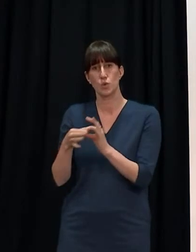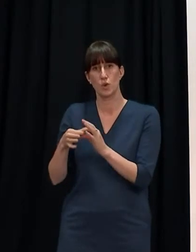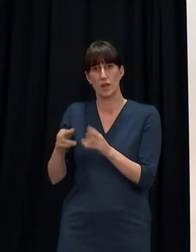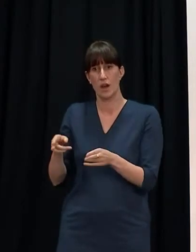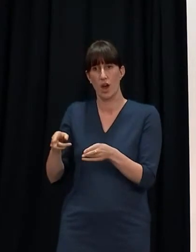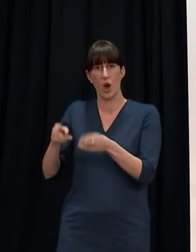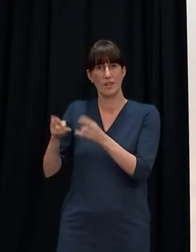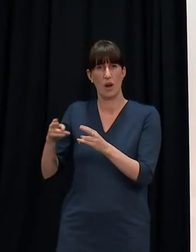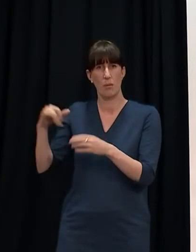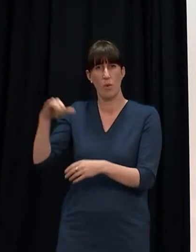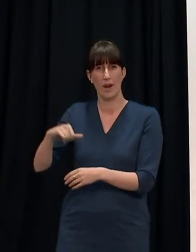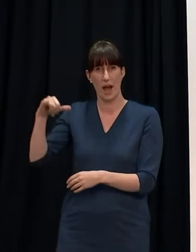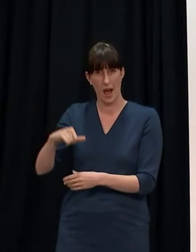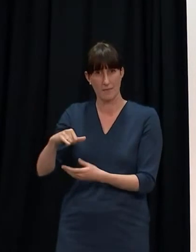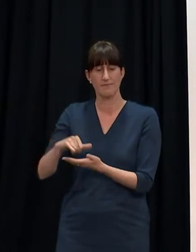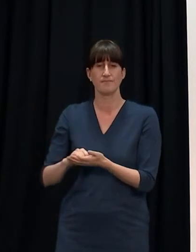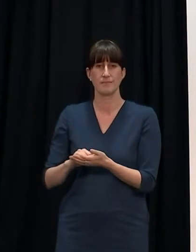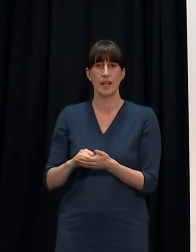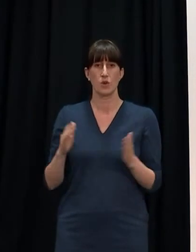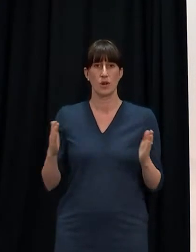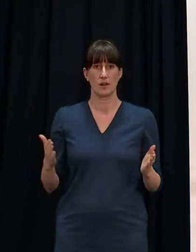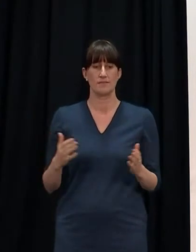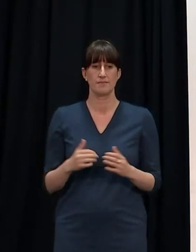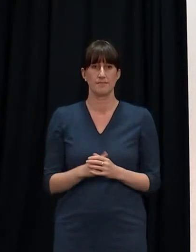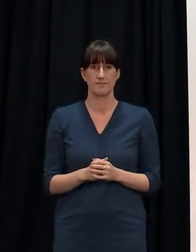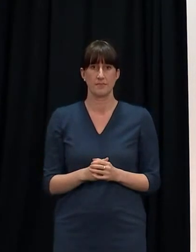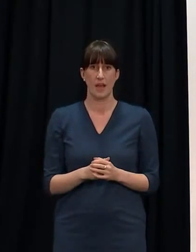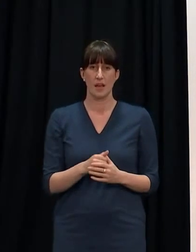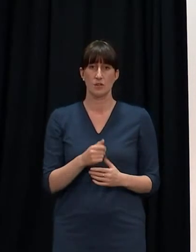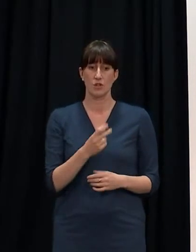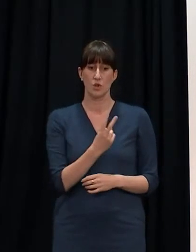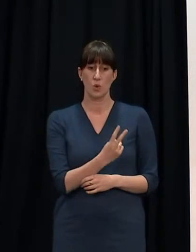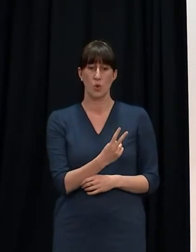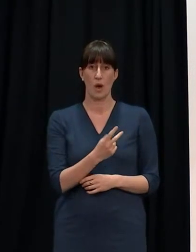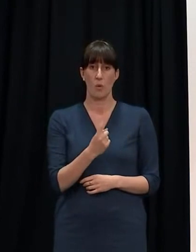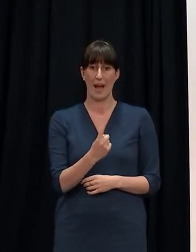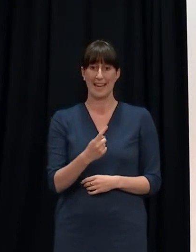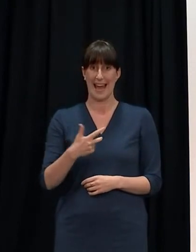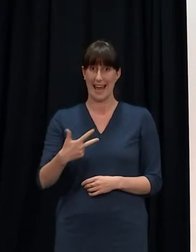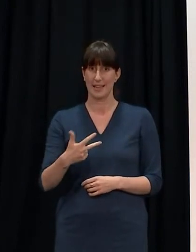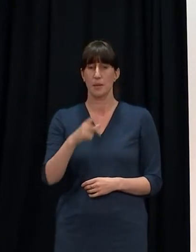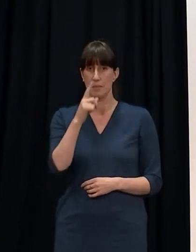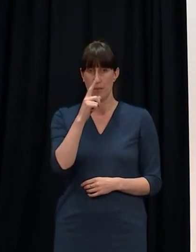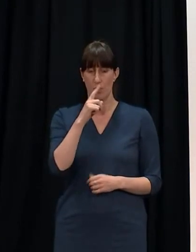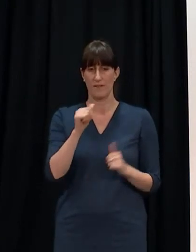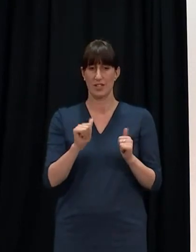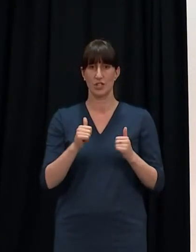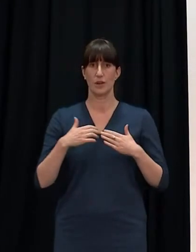now 855. Of those, 218 cases are deemed to have recovered.